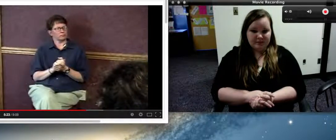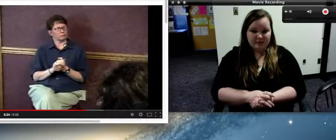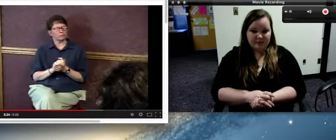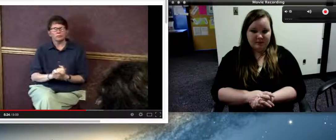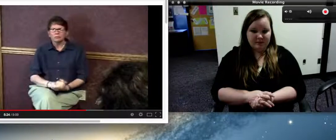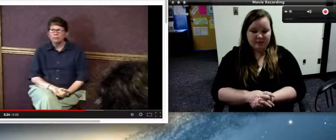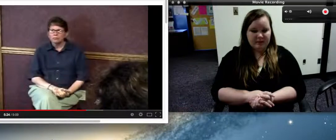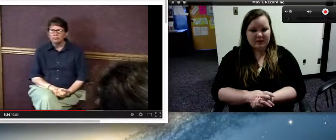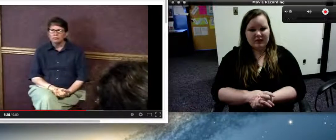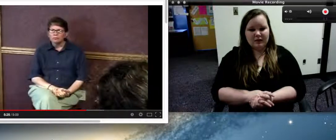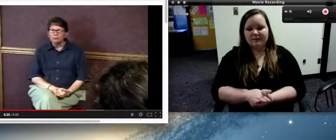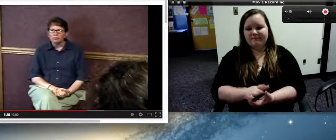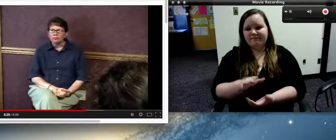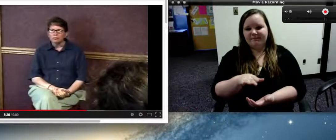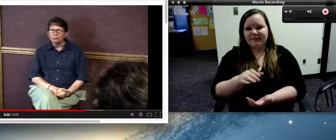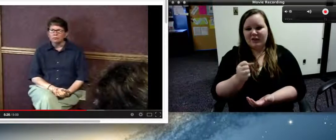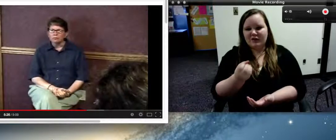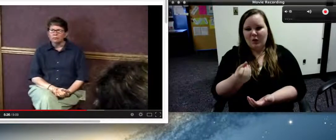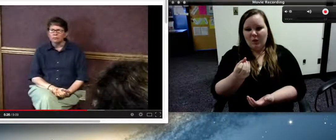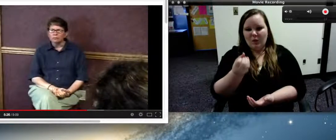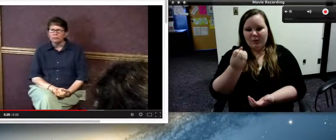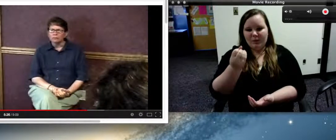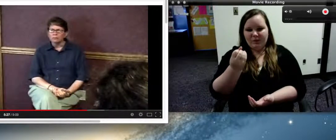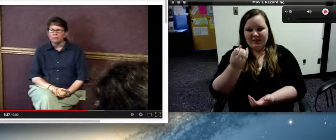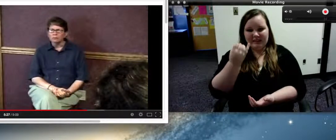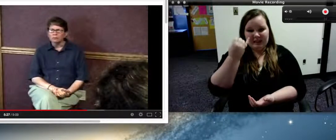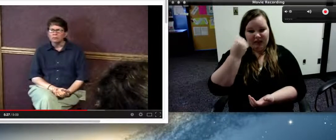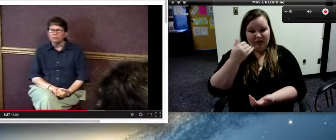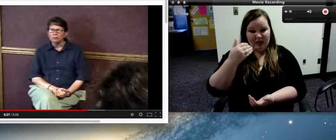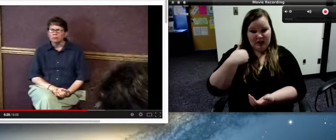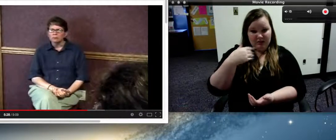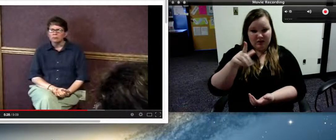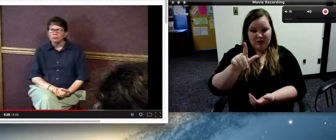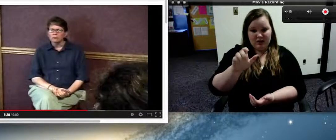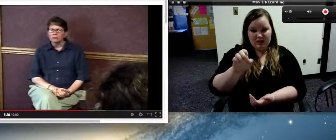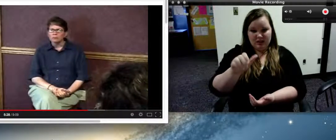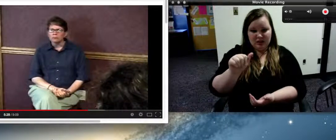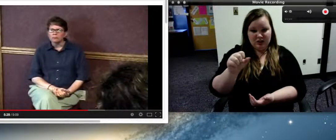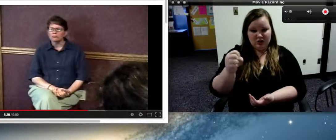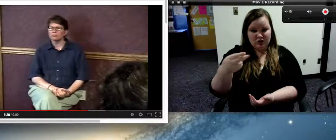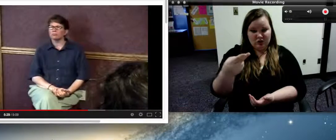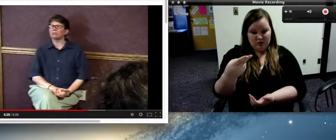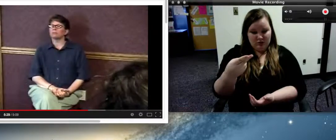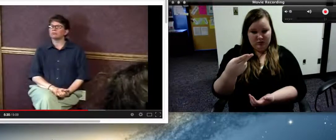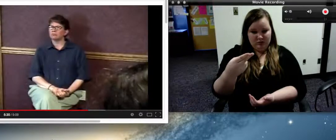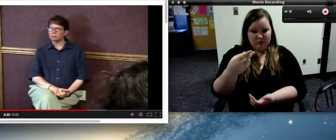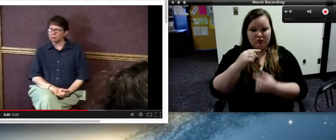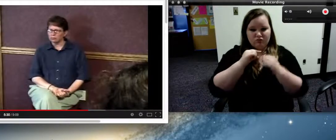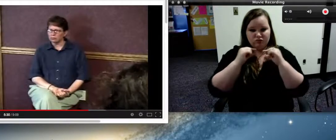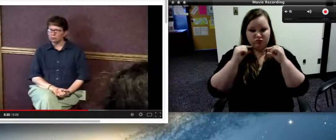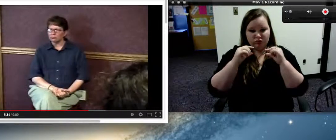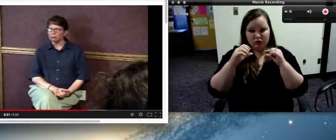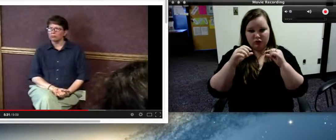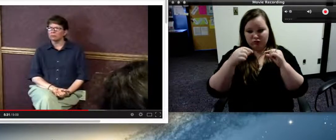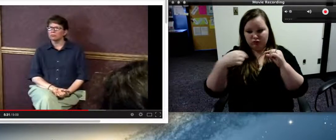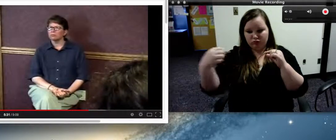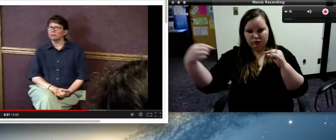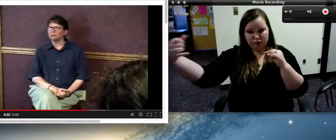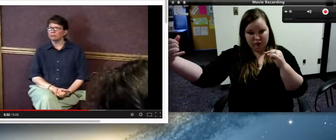Well, so can I take them out like on a leash if I'm with them or something? They only can get it from other cats, right? Or from getting in a fight,